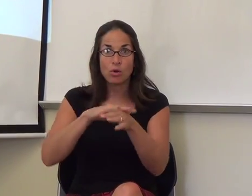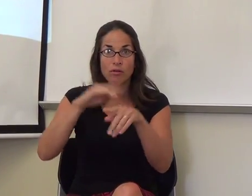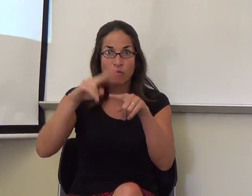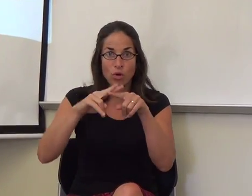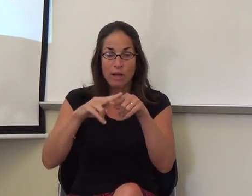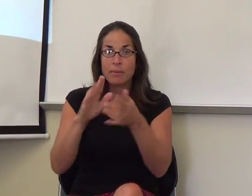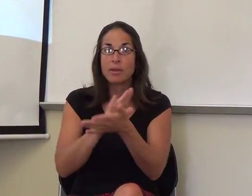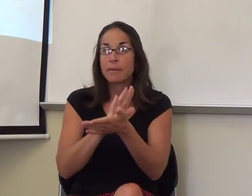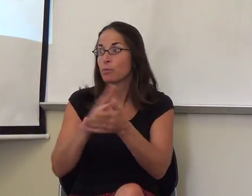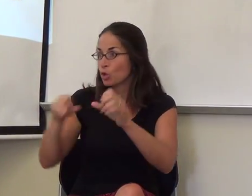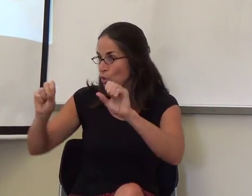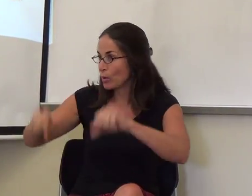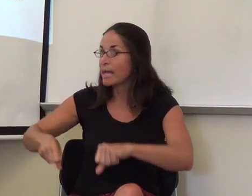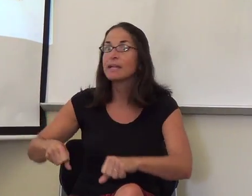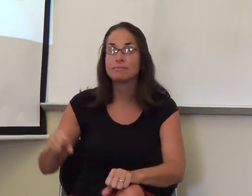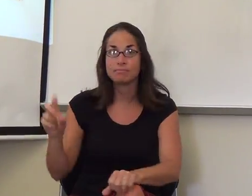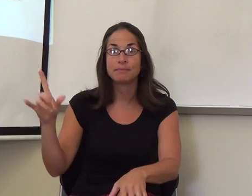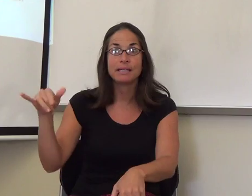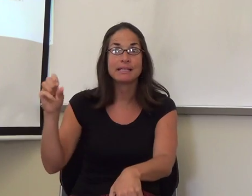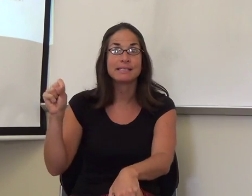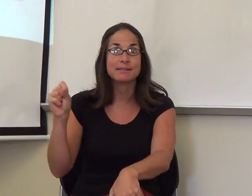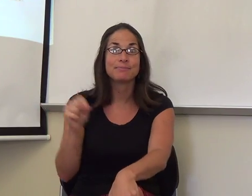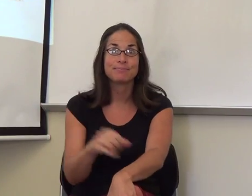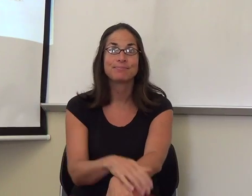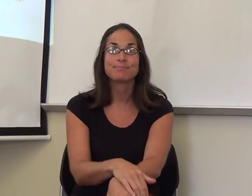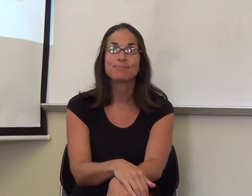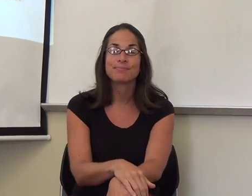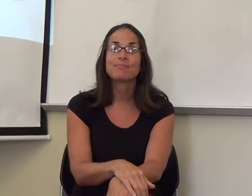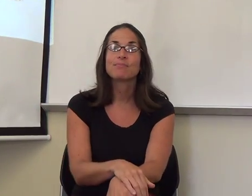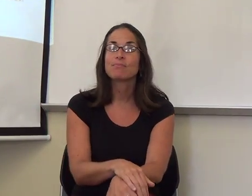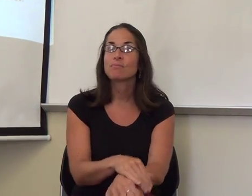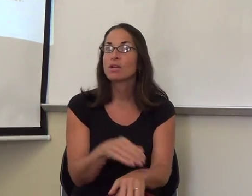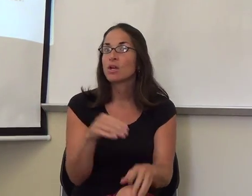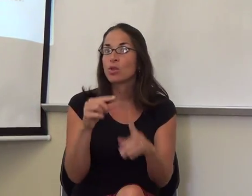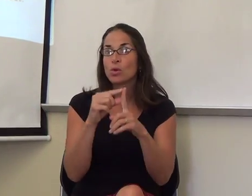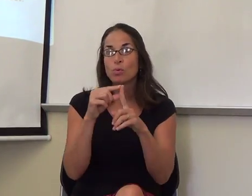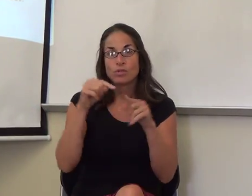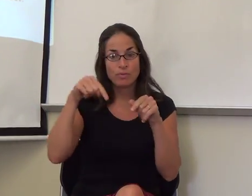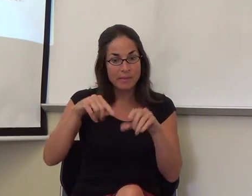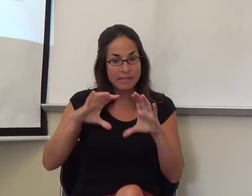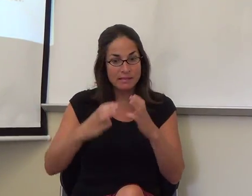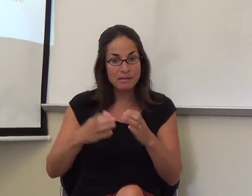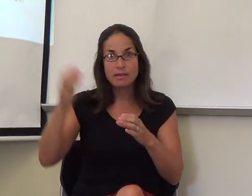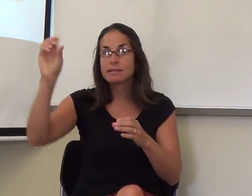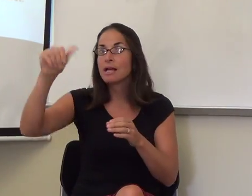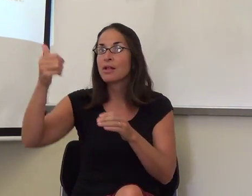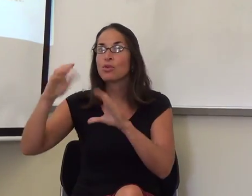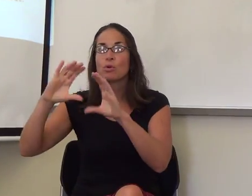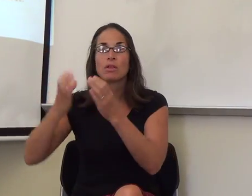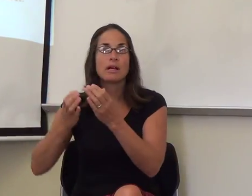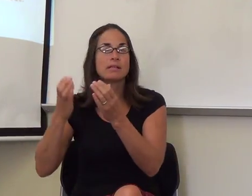those, You miss them, you can use and then you those don't know words from this class, from other classes, from wherever. All